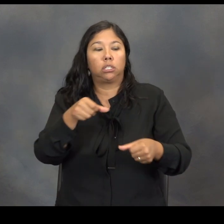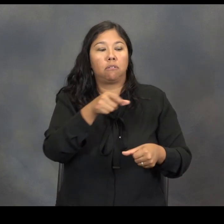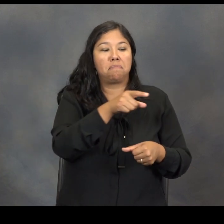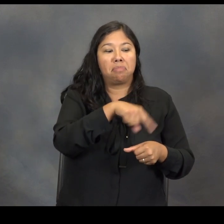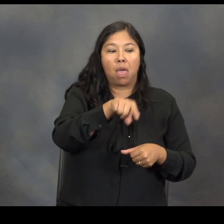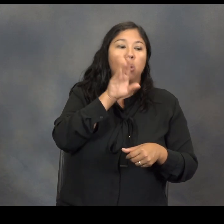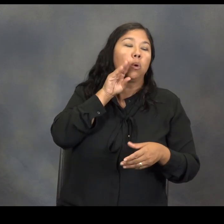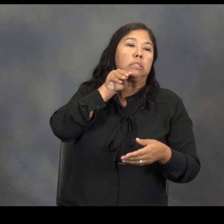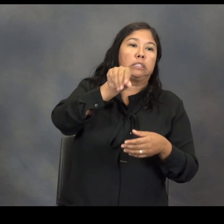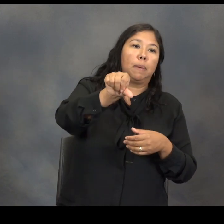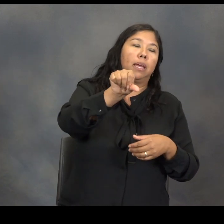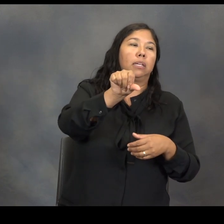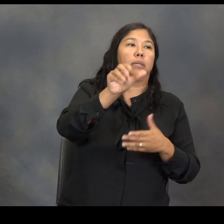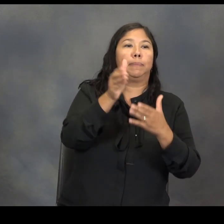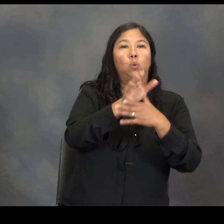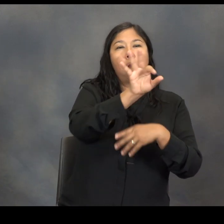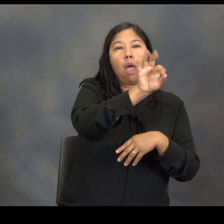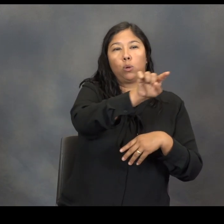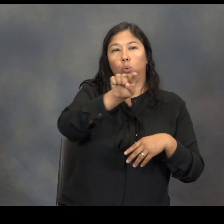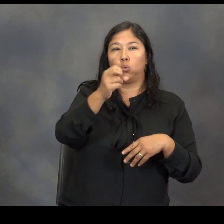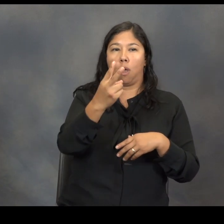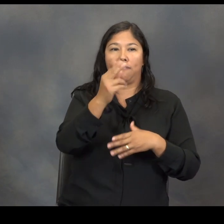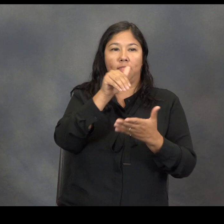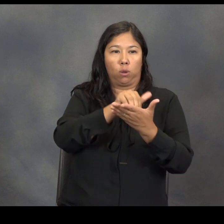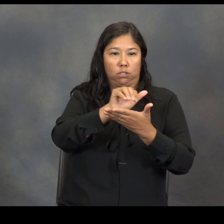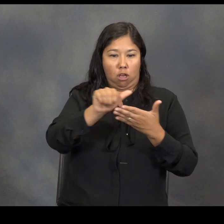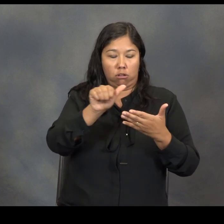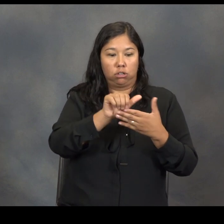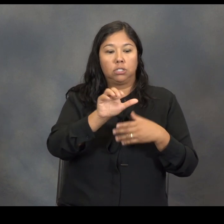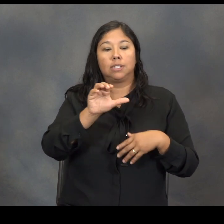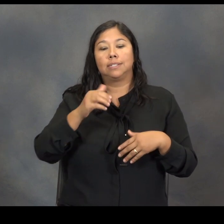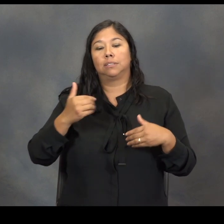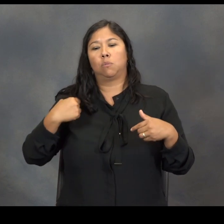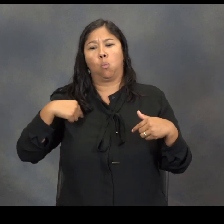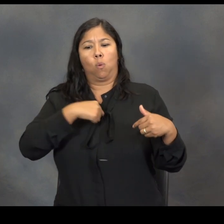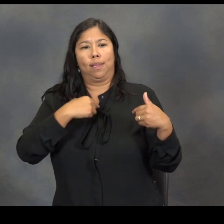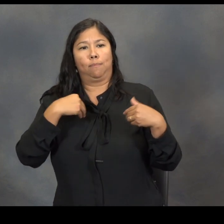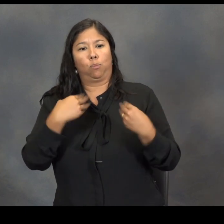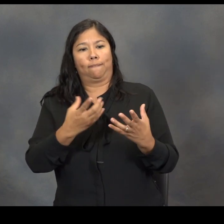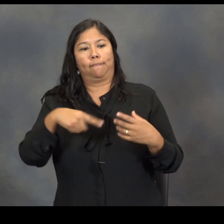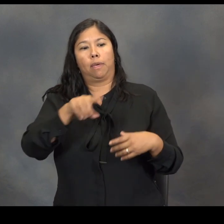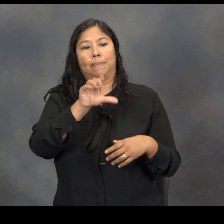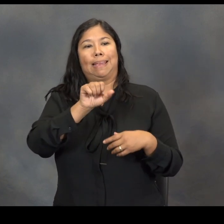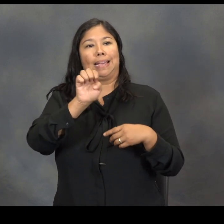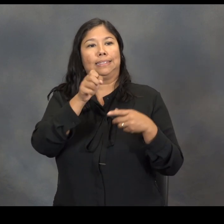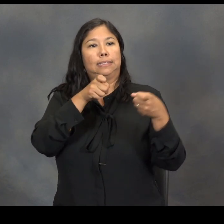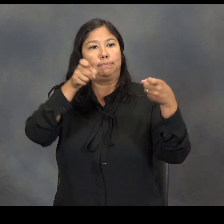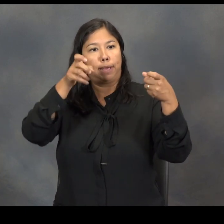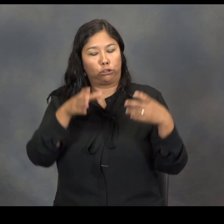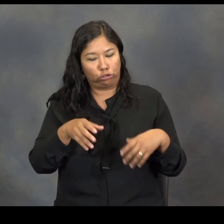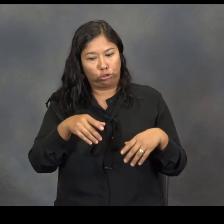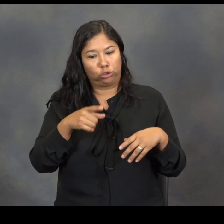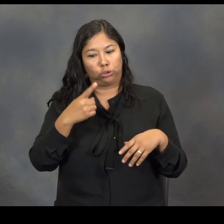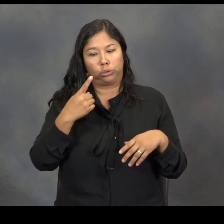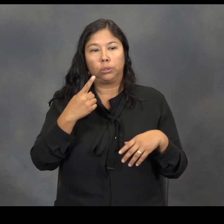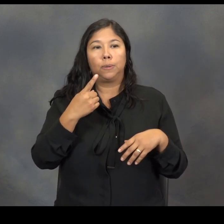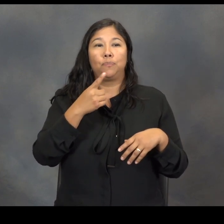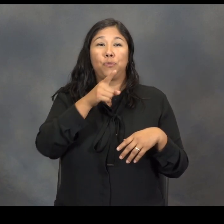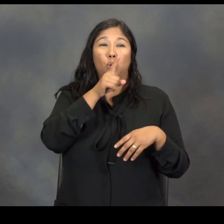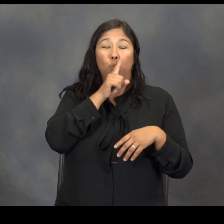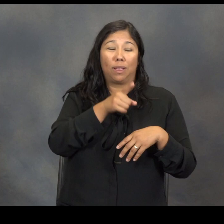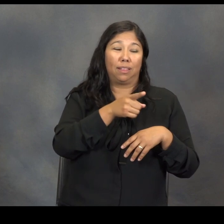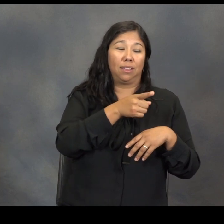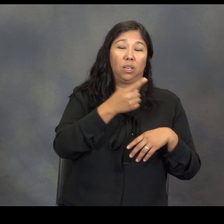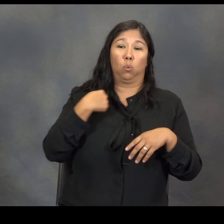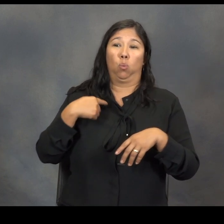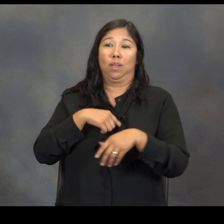$12,000. And then they have a case manager for 5 years. And I think what's really special when it comes to the work with the credit